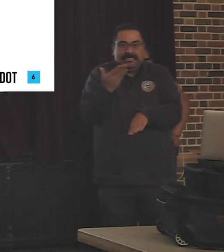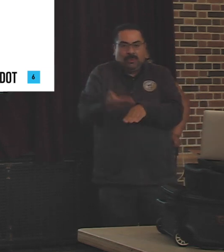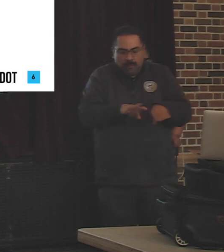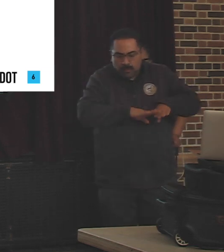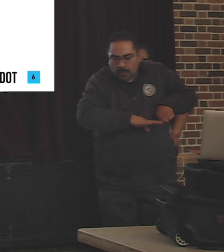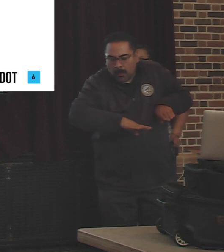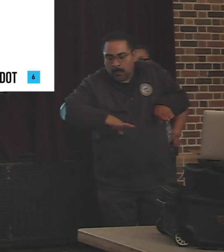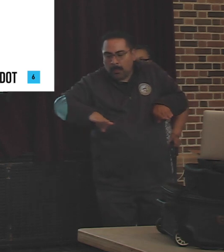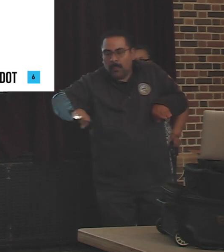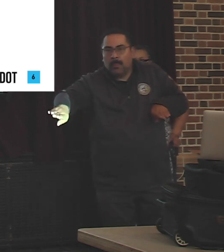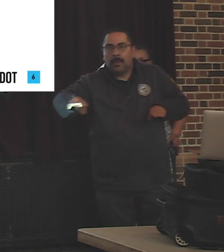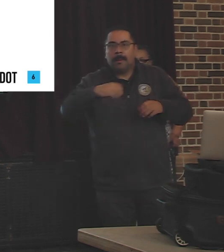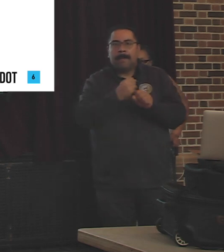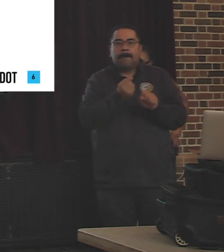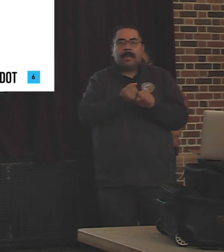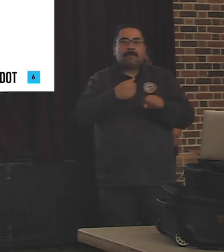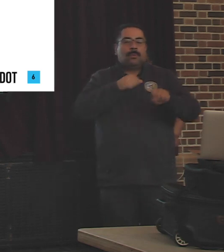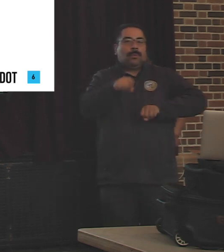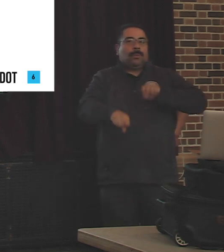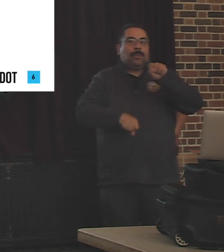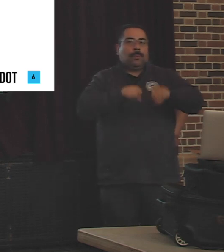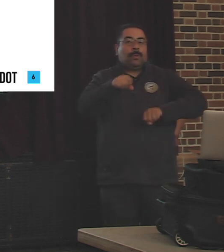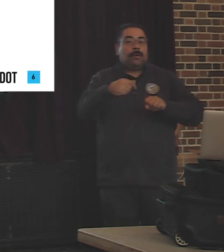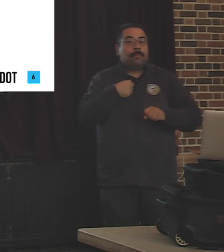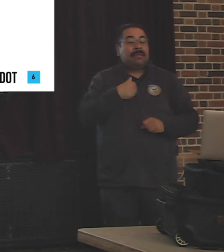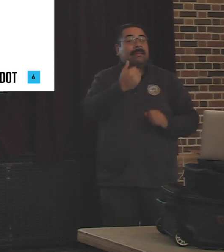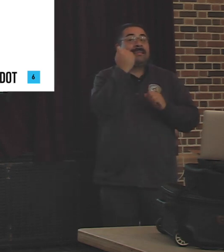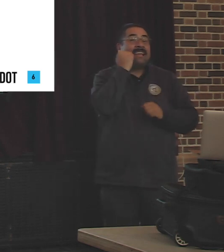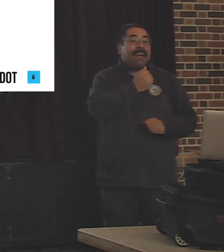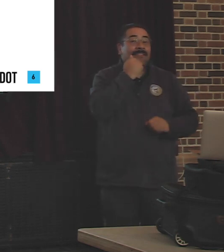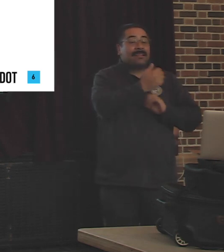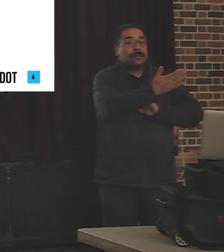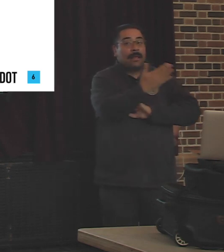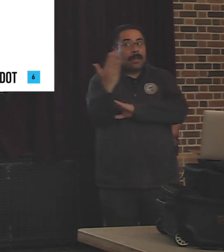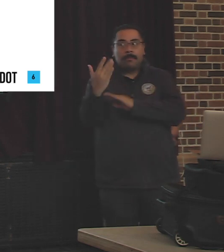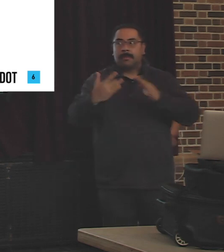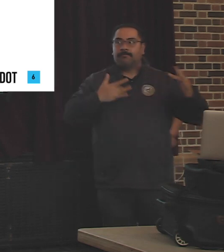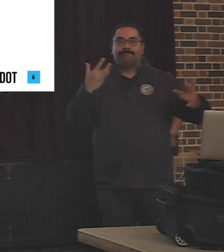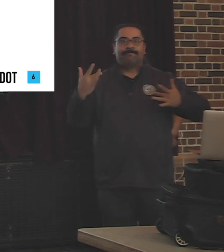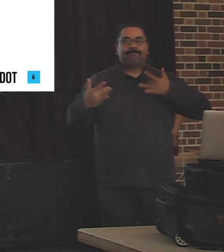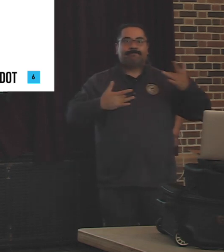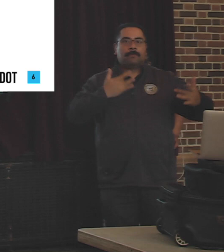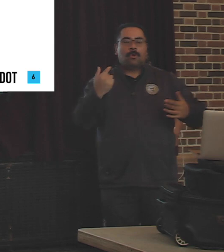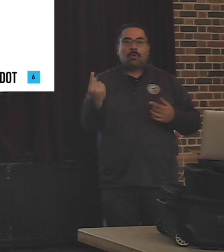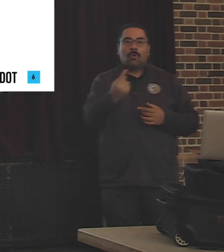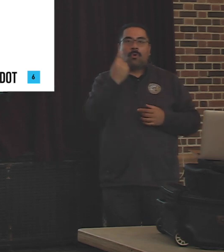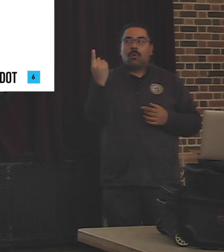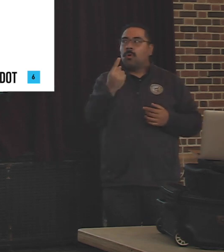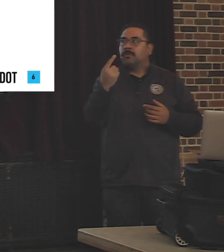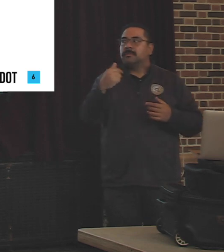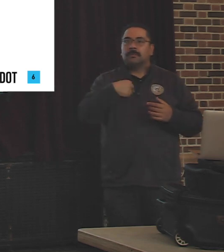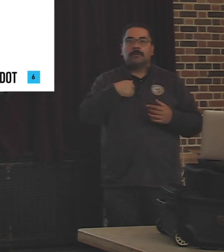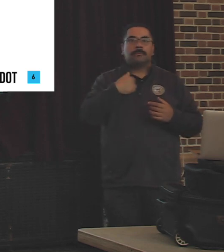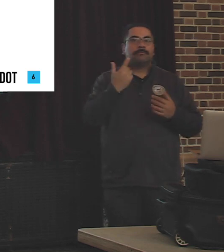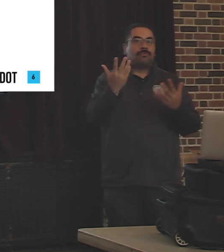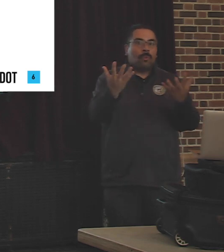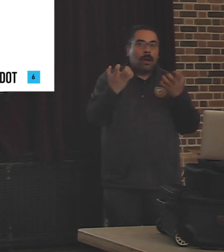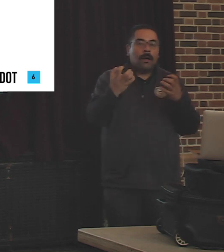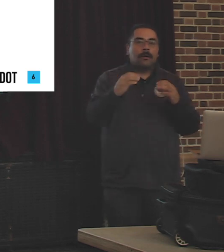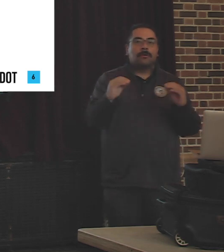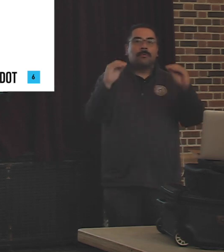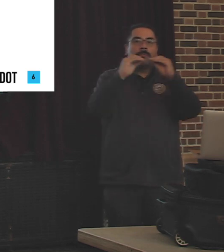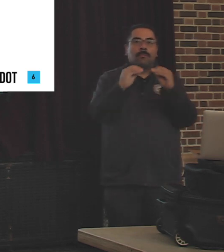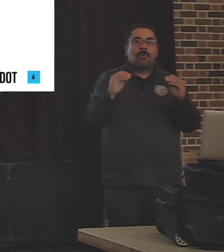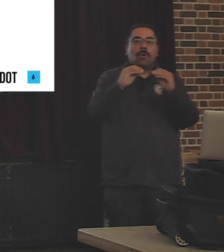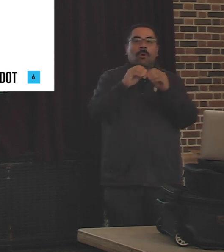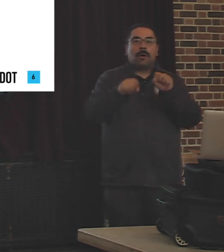my 5-something miles. So I do this every day. I'm happy. I'm excited about. I'm always calling, begging for additional